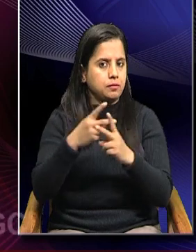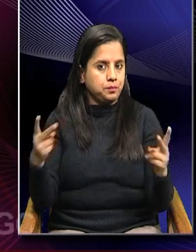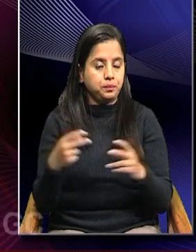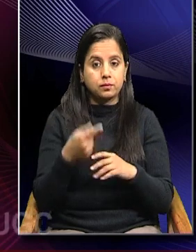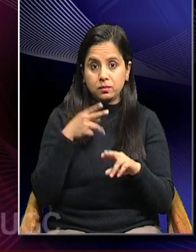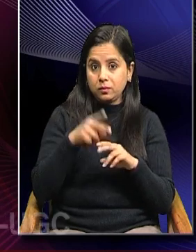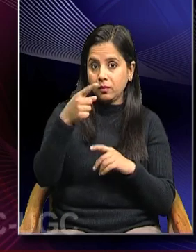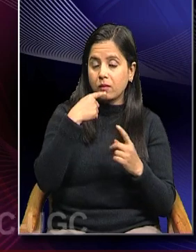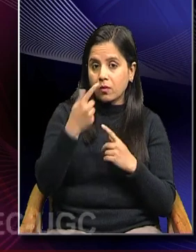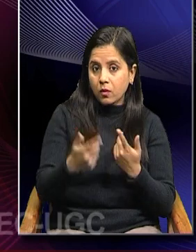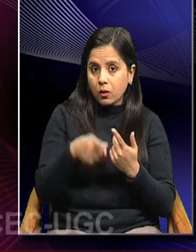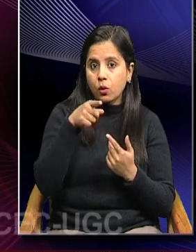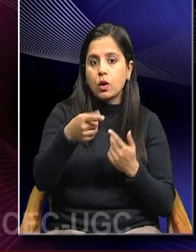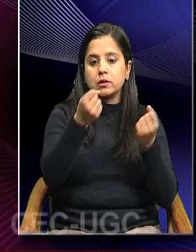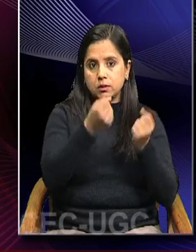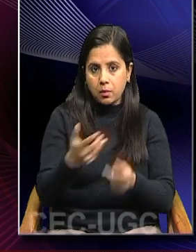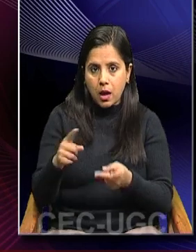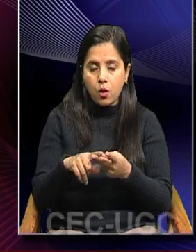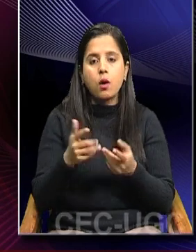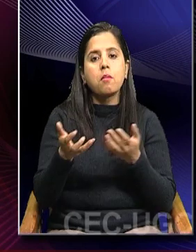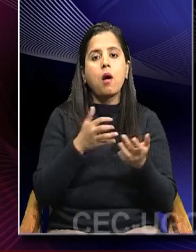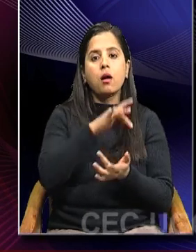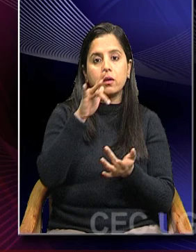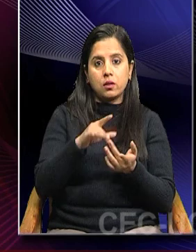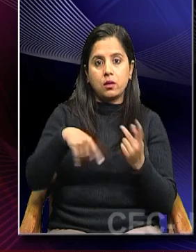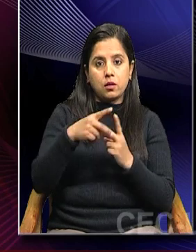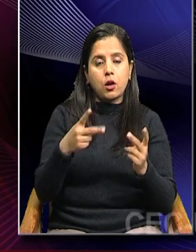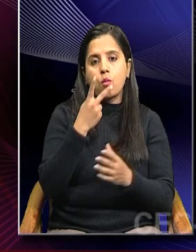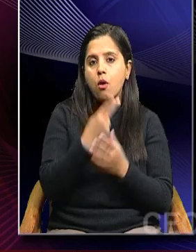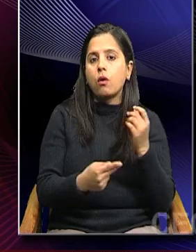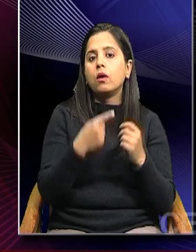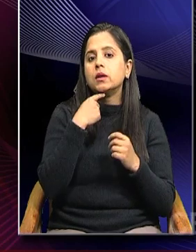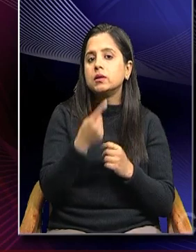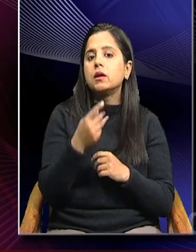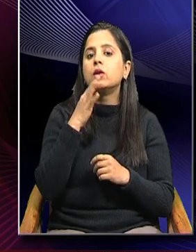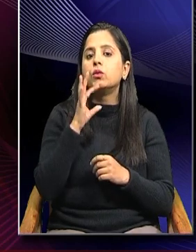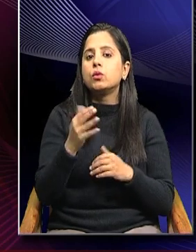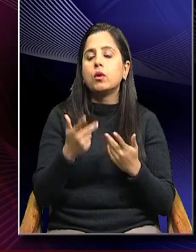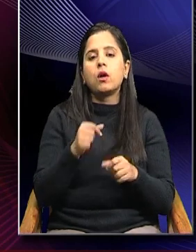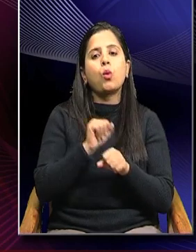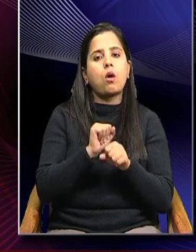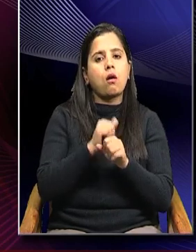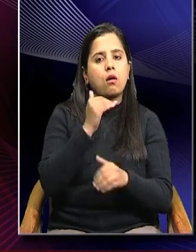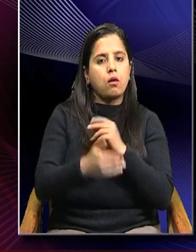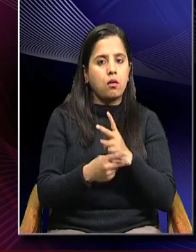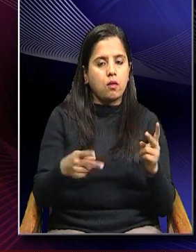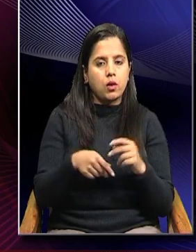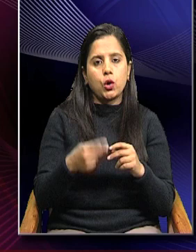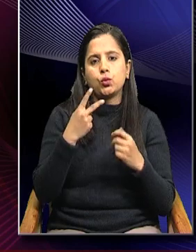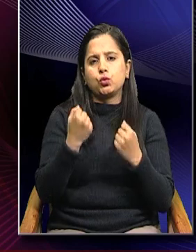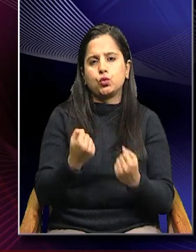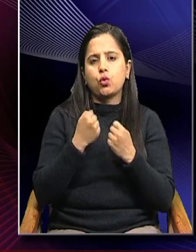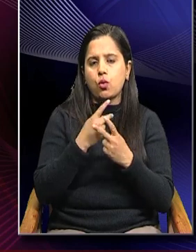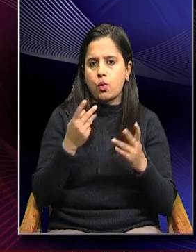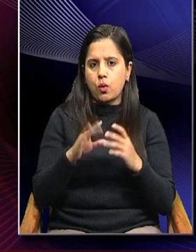you talk about suppliers or you talk about marketing intermediaries, both are actually working as two strong pillars